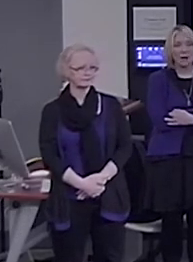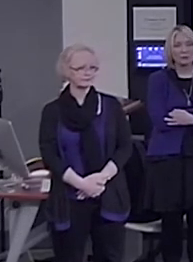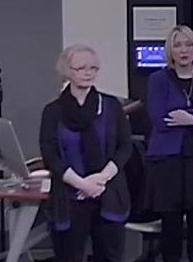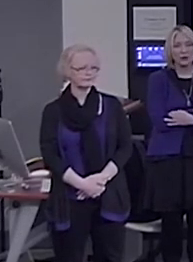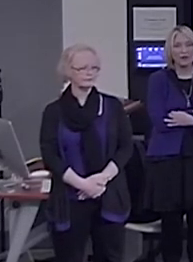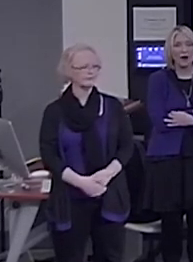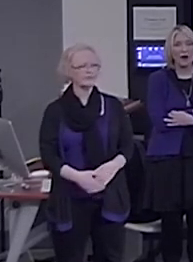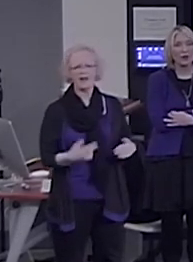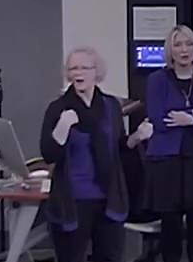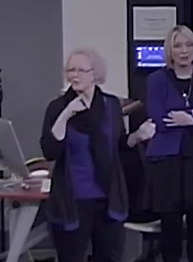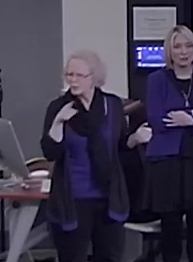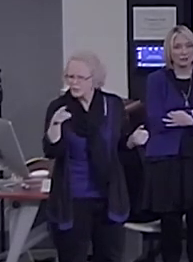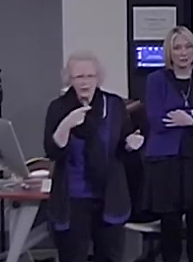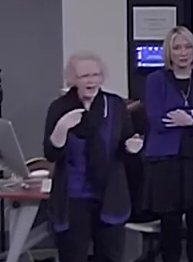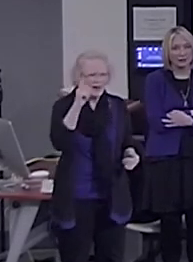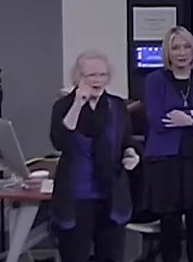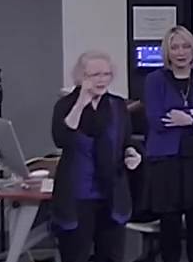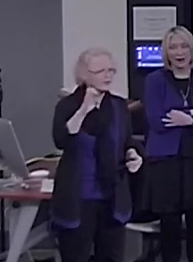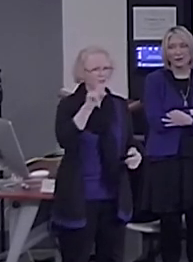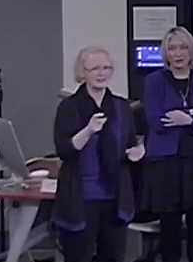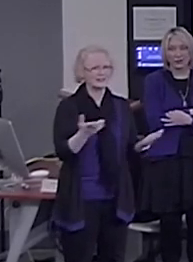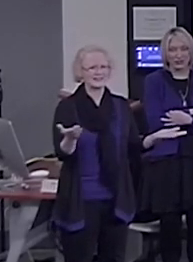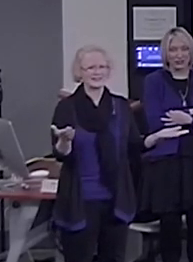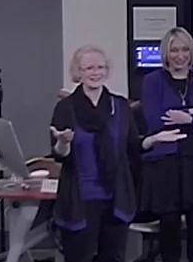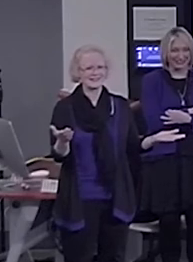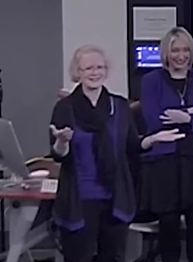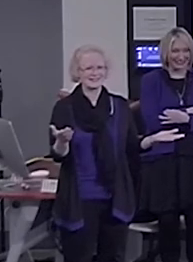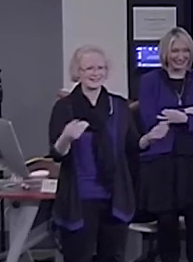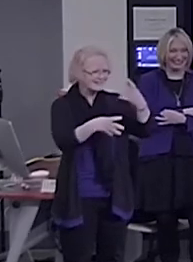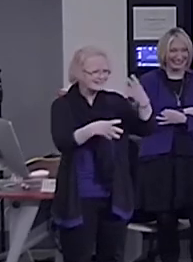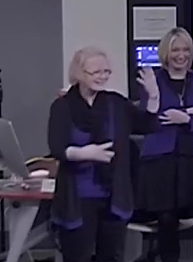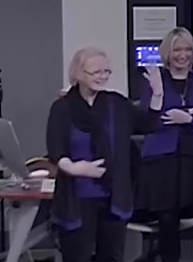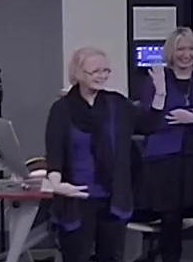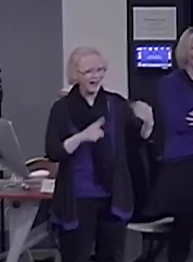i'm sure you have hundreds of questions